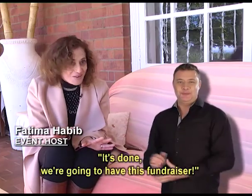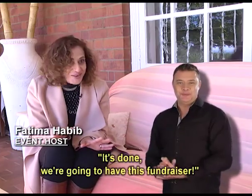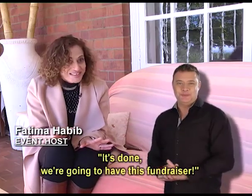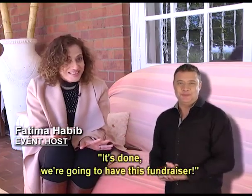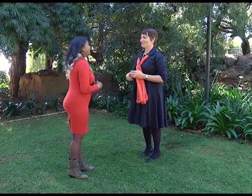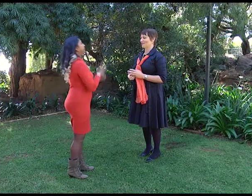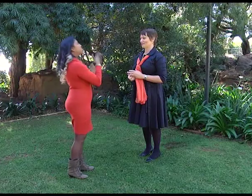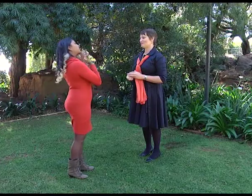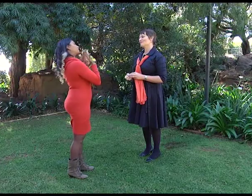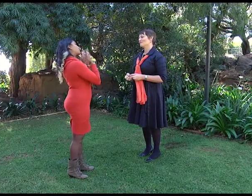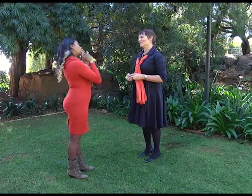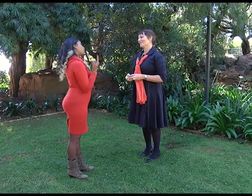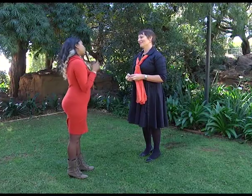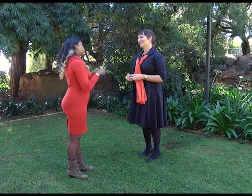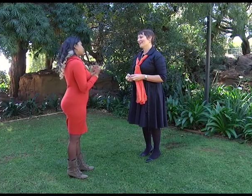to have this fundraiser.